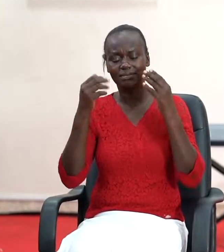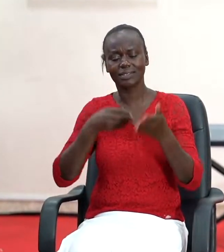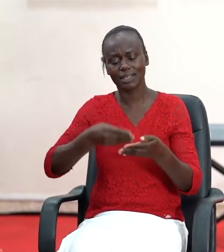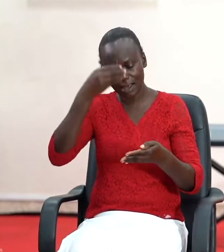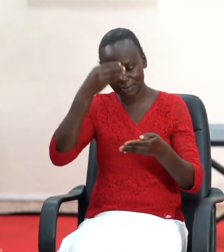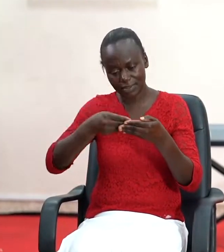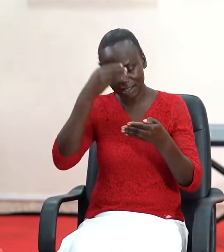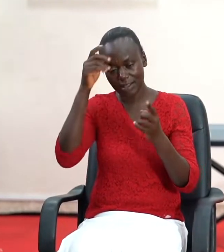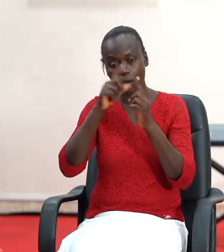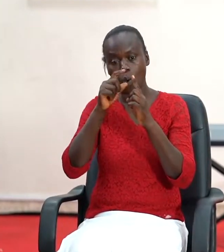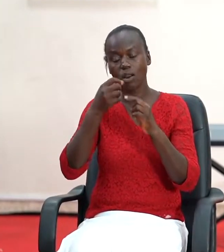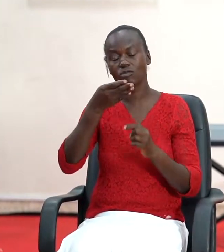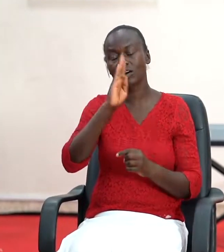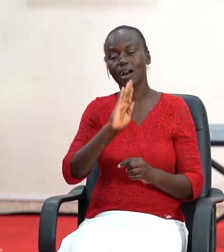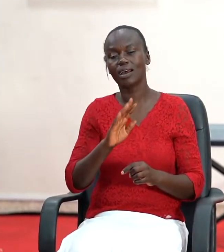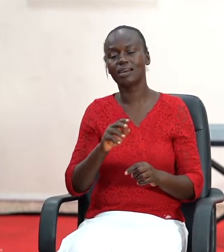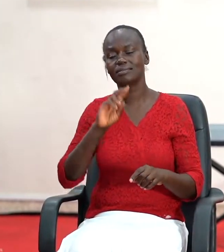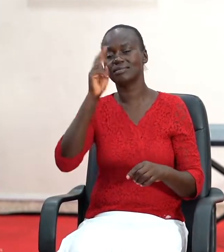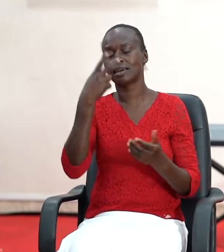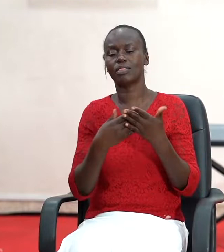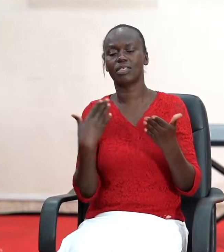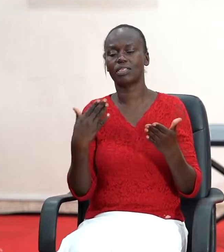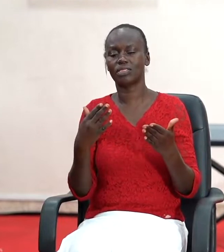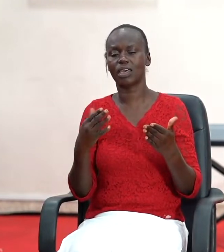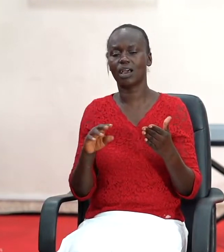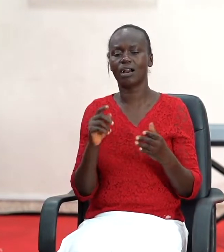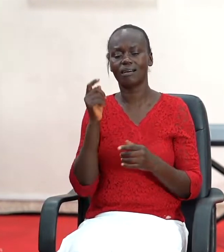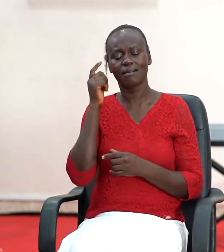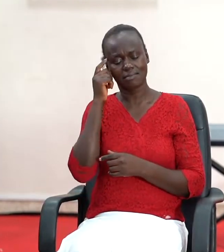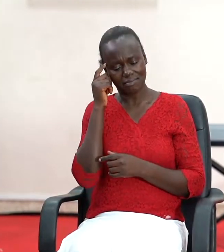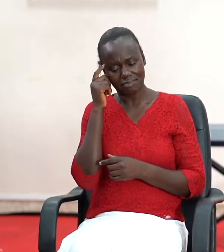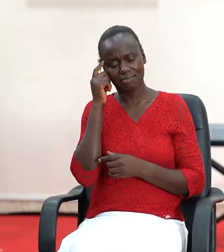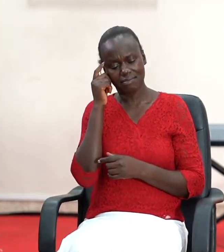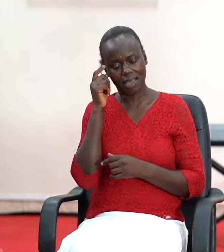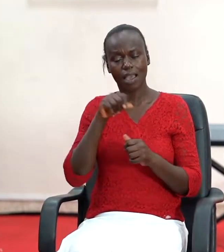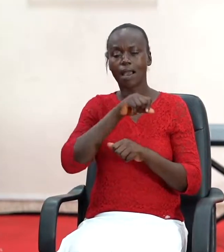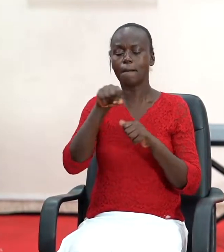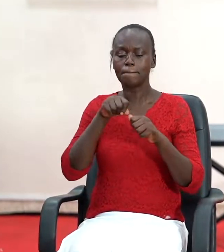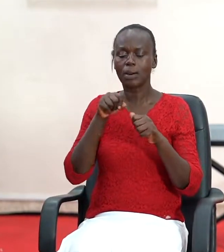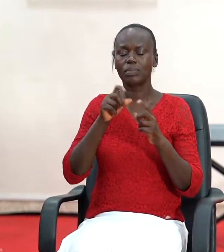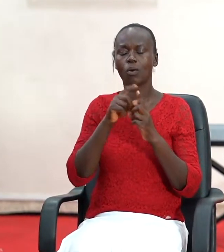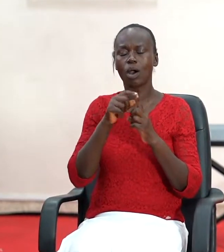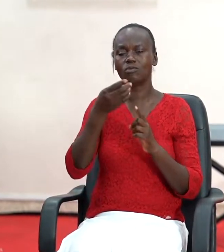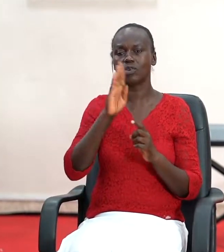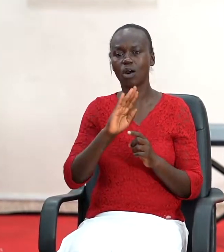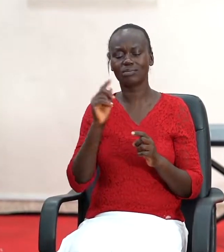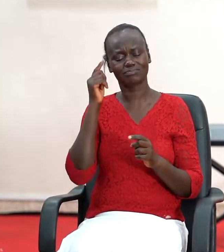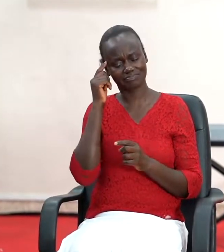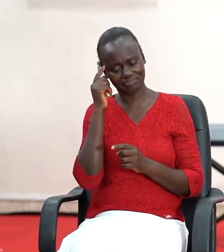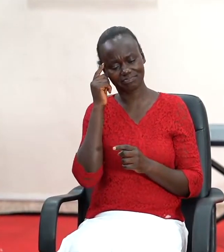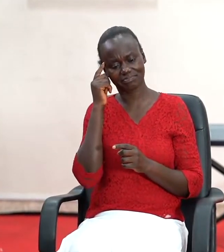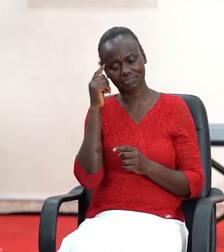Study the word of God. Kitu cha pili, meditate on the word of God. The Bible says, meditate on it day and